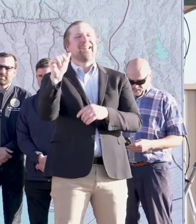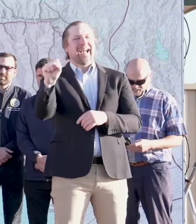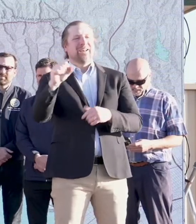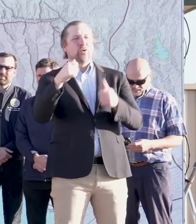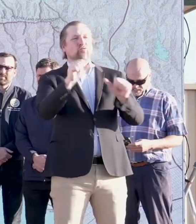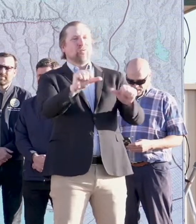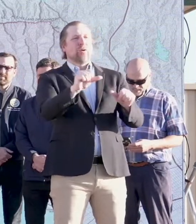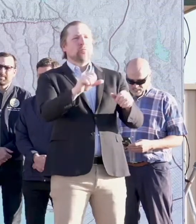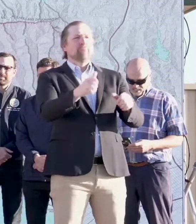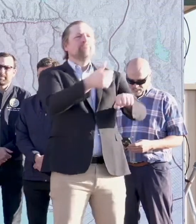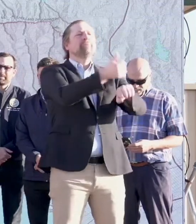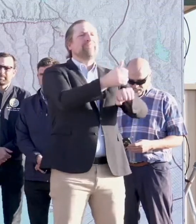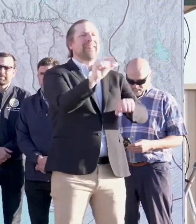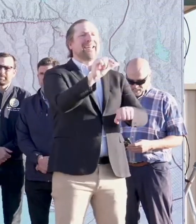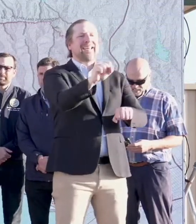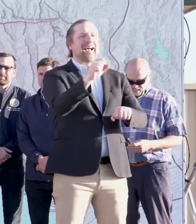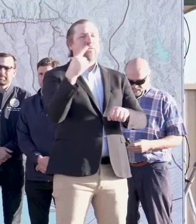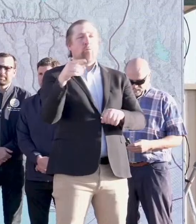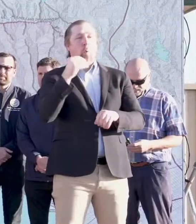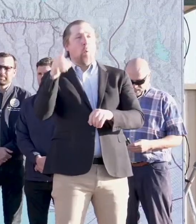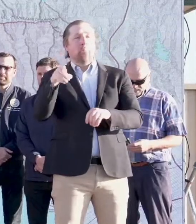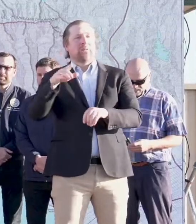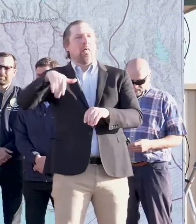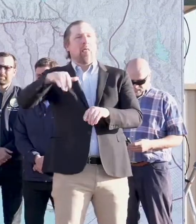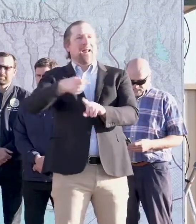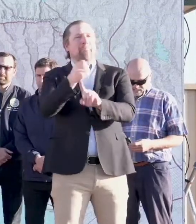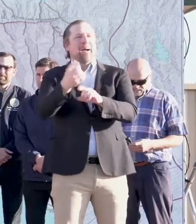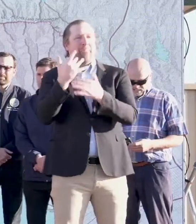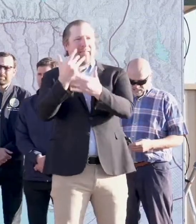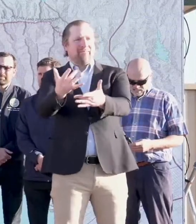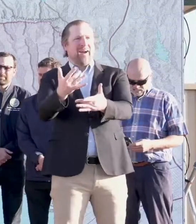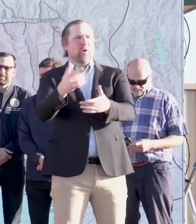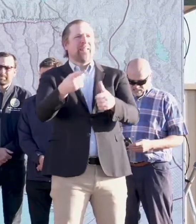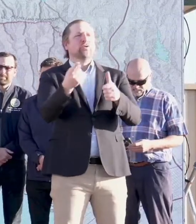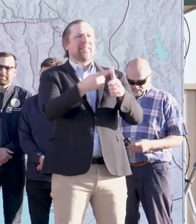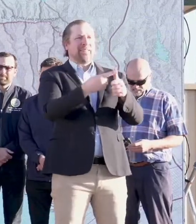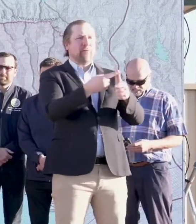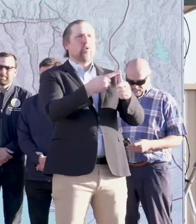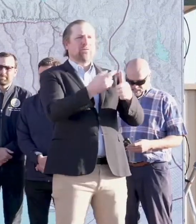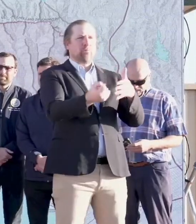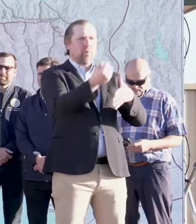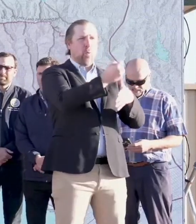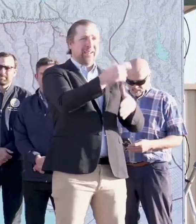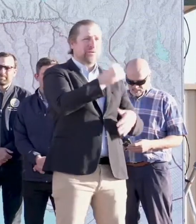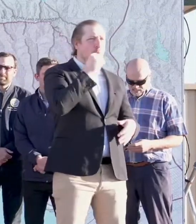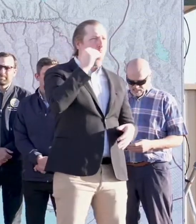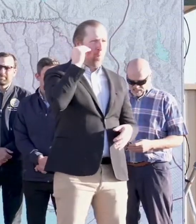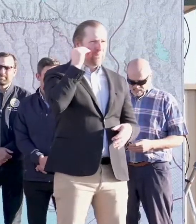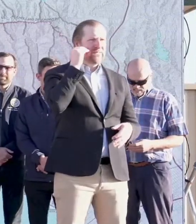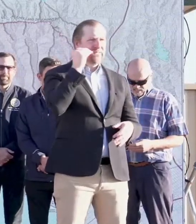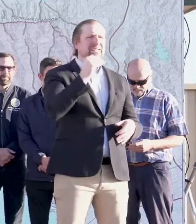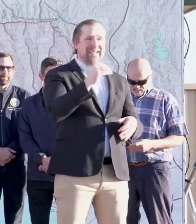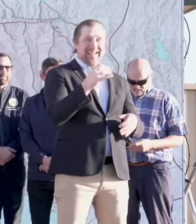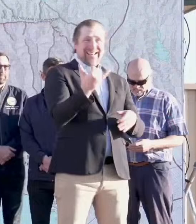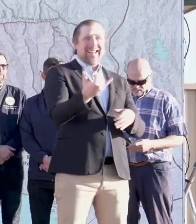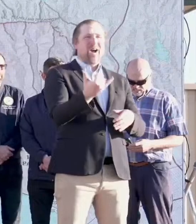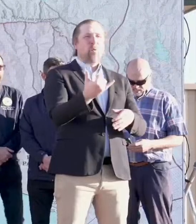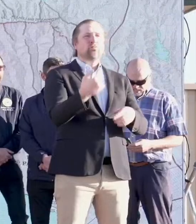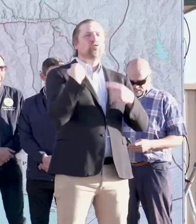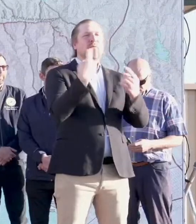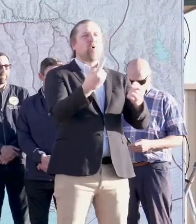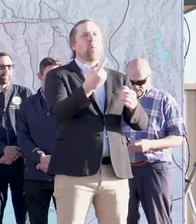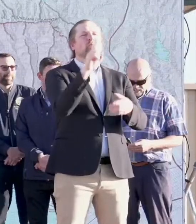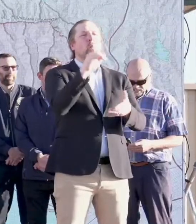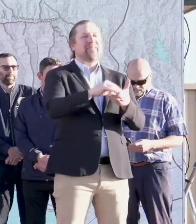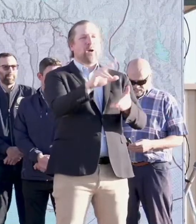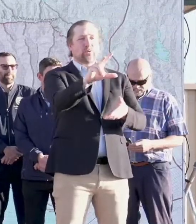quickly as possible to homes not impacted by the fire. That's their first tranche of homes. So far, they've gotten to just about 1,300